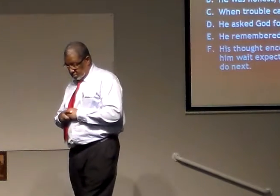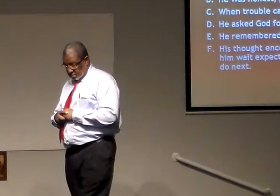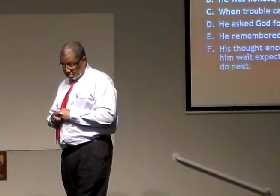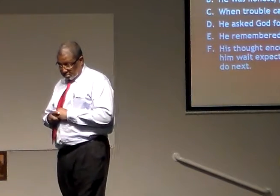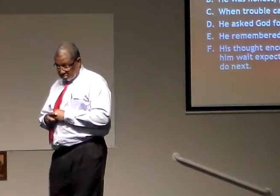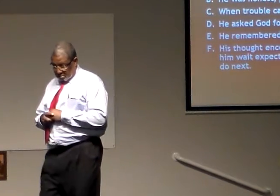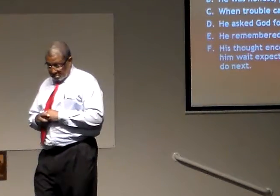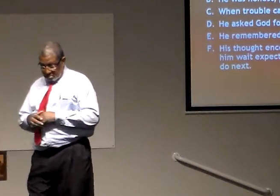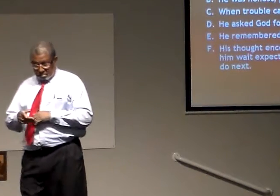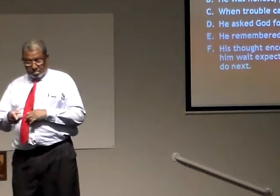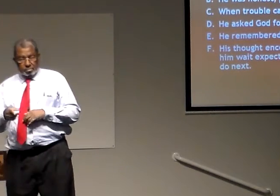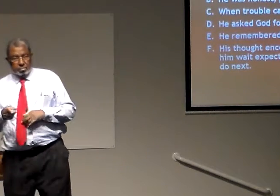So,